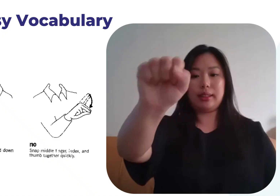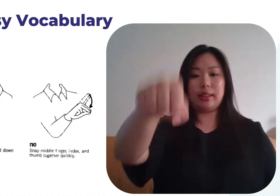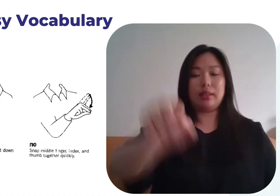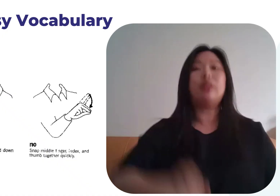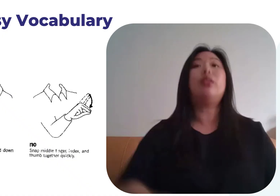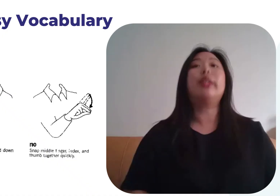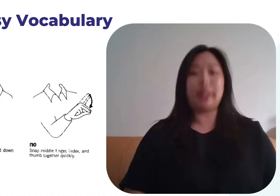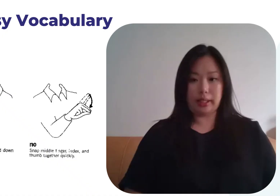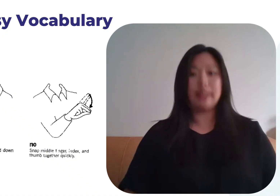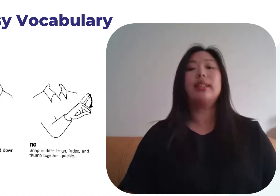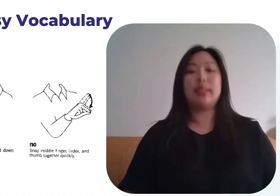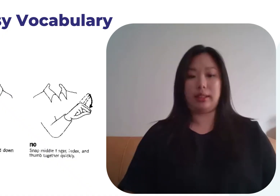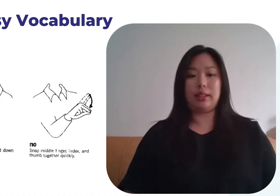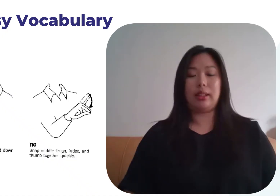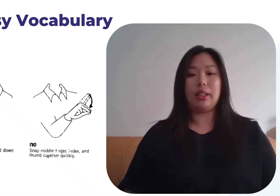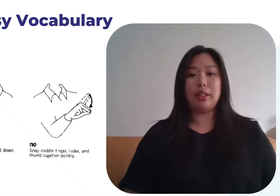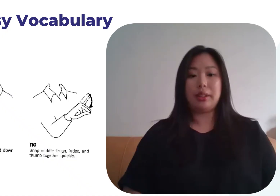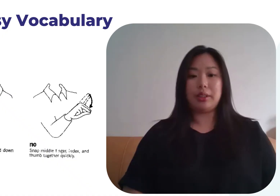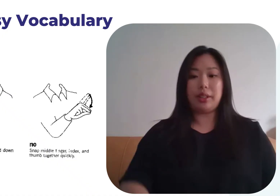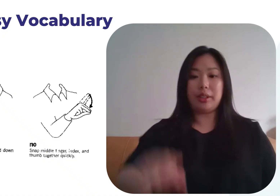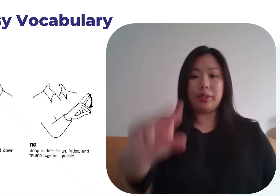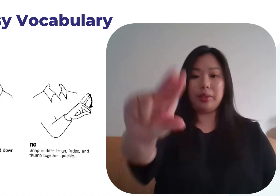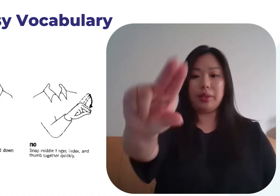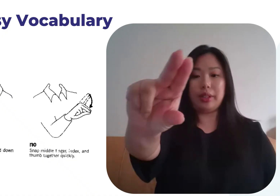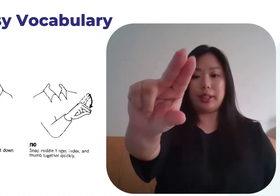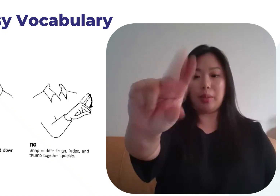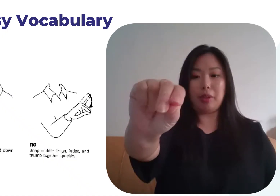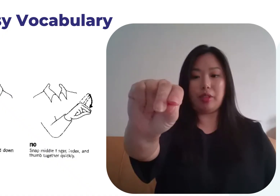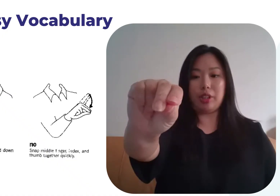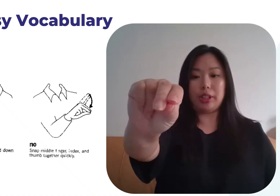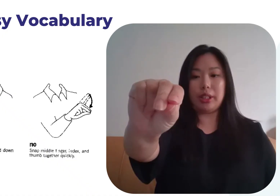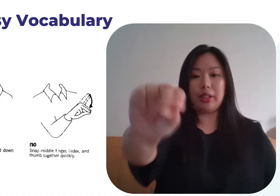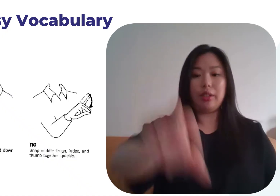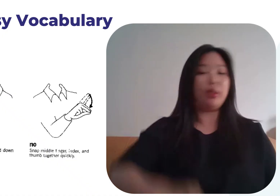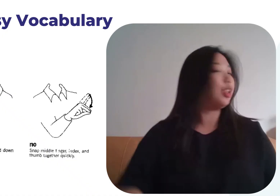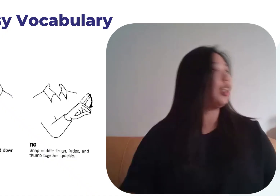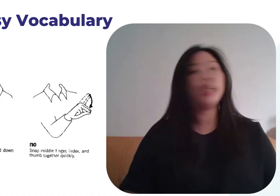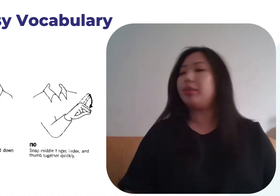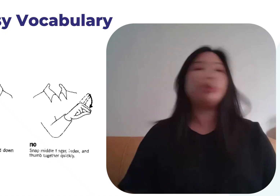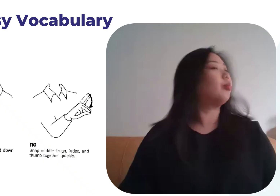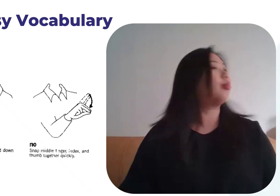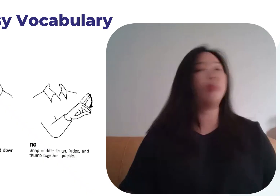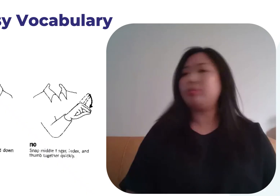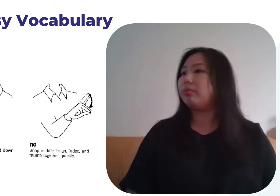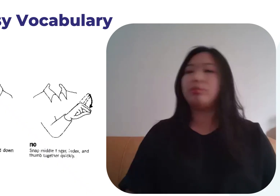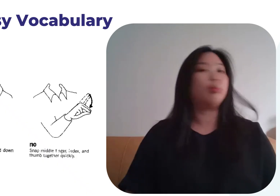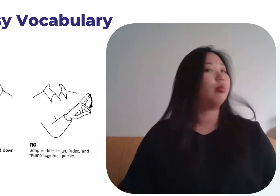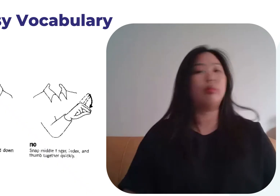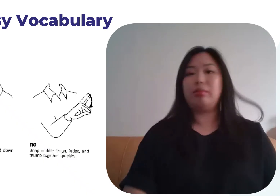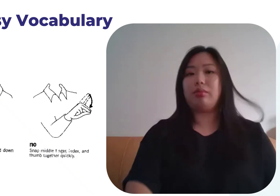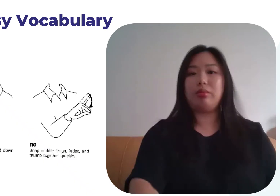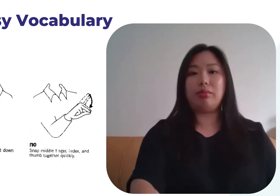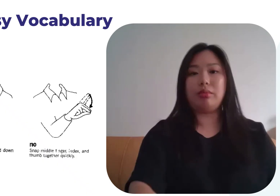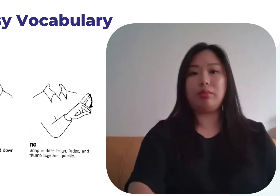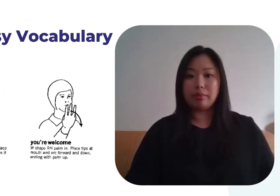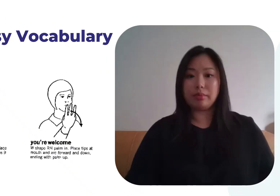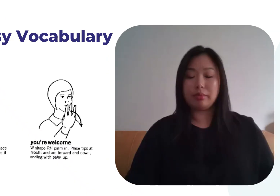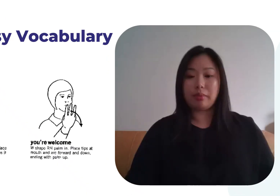Yes, or yes. No, you snap your fingers together, or shake no.